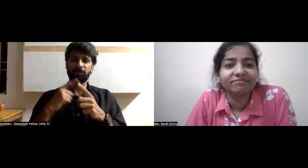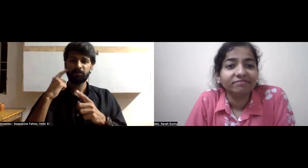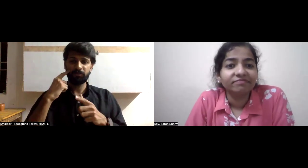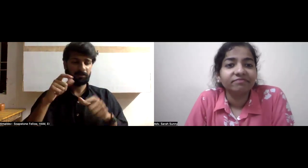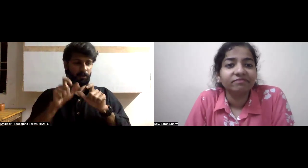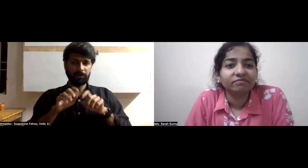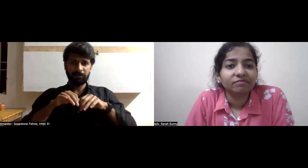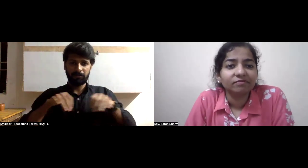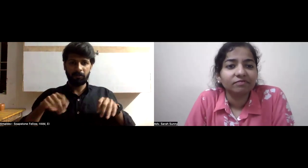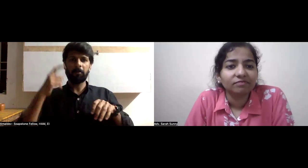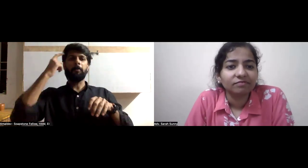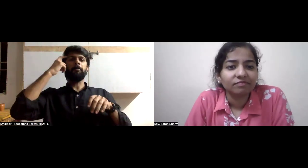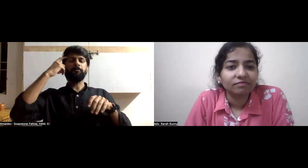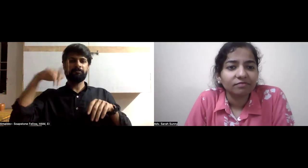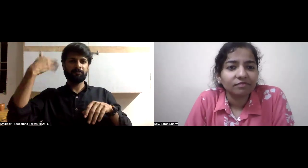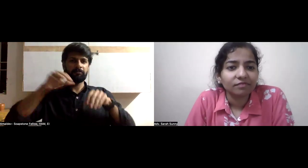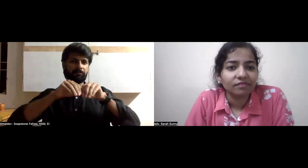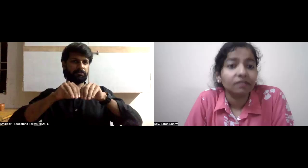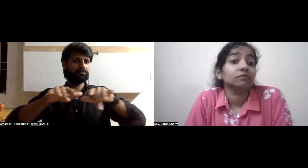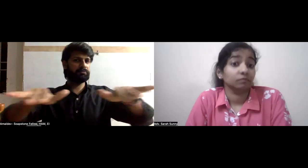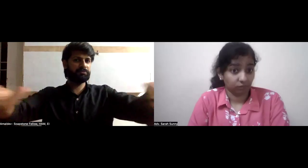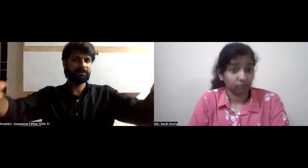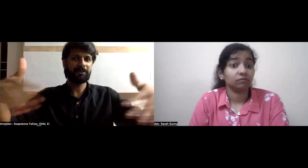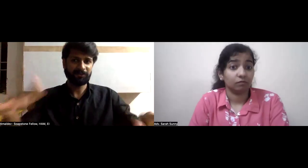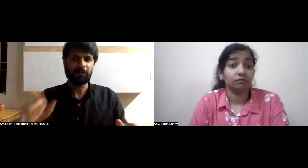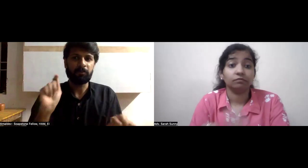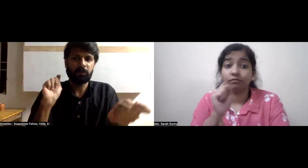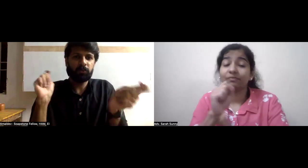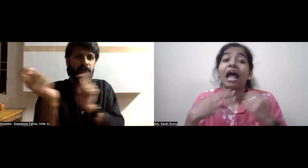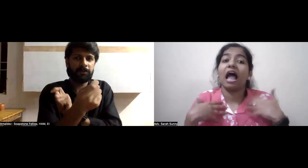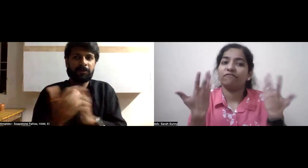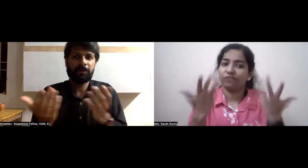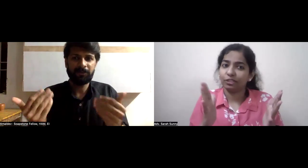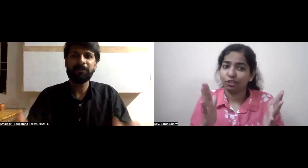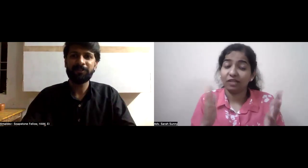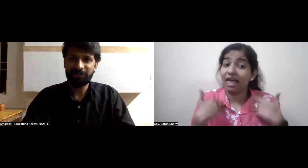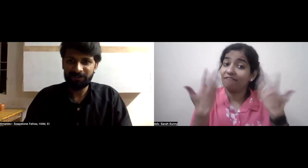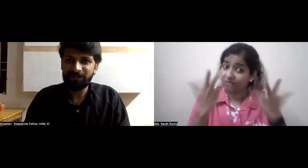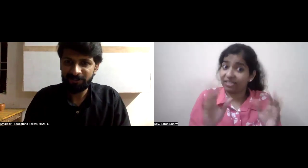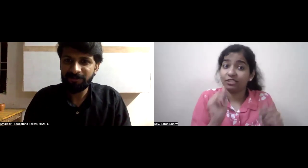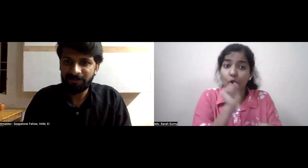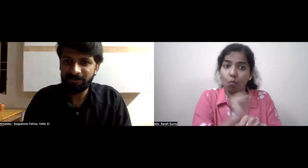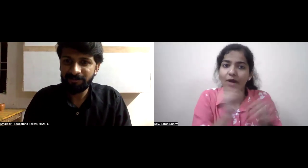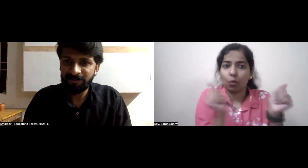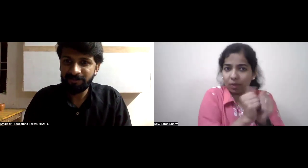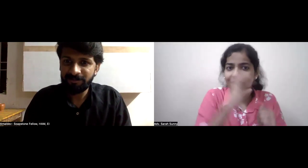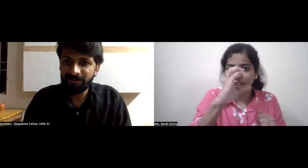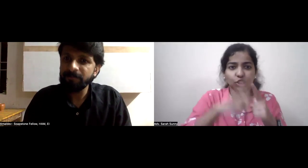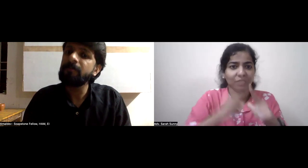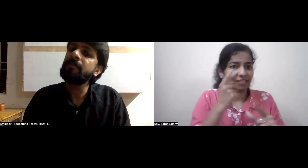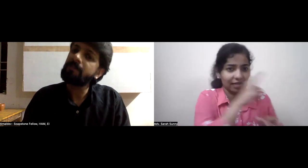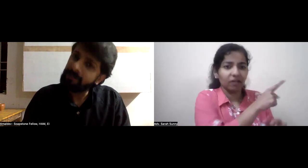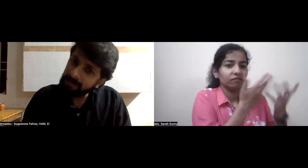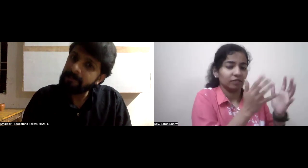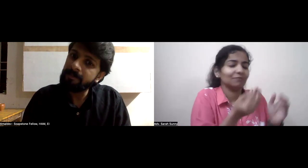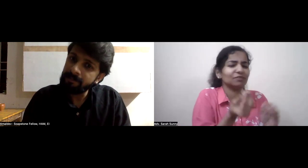had an argument, a hearing with an interpreter. So that awareness needs to spread. Yes, I get that.